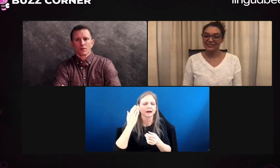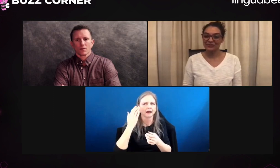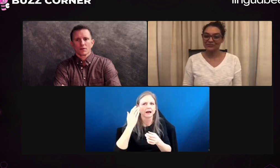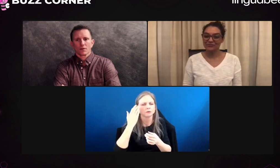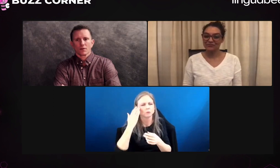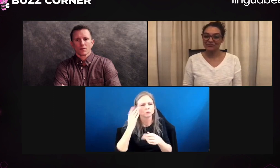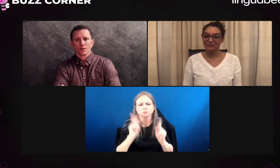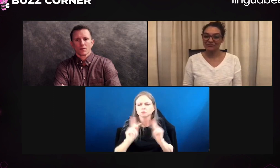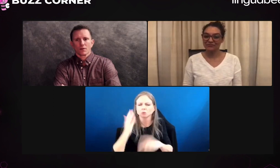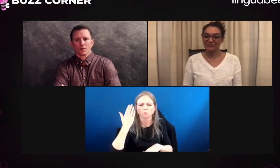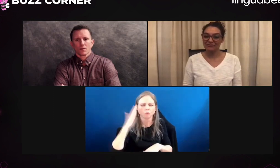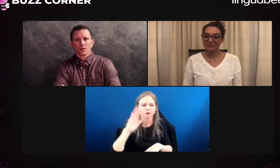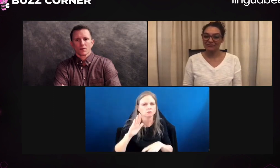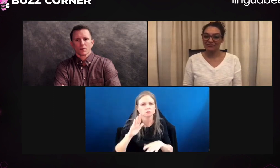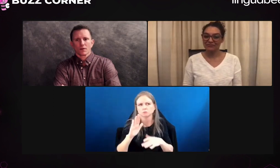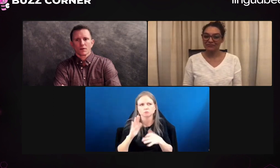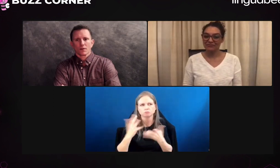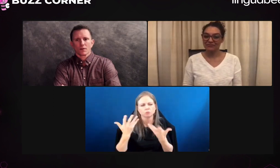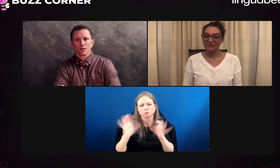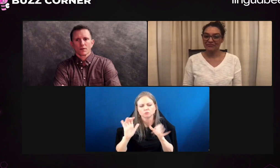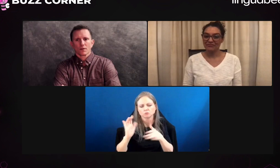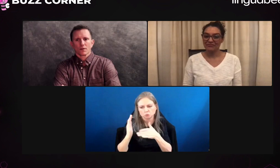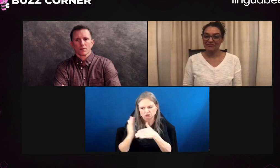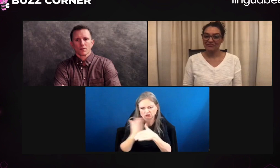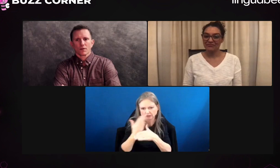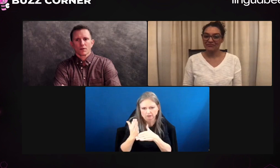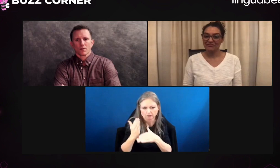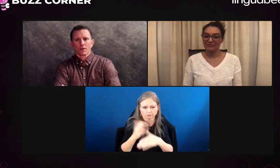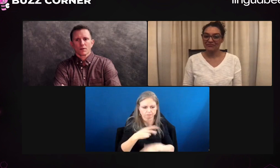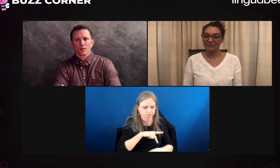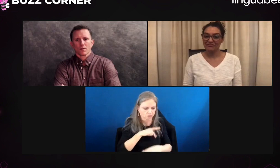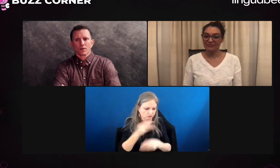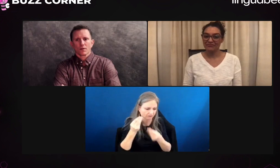right? So, and I know that